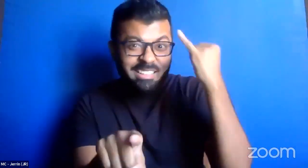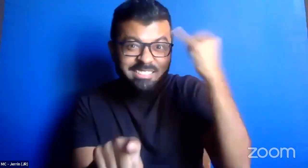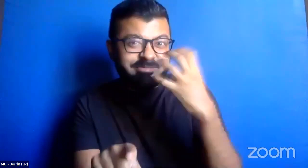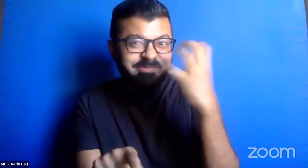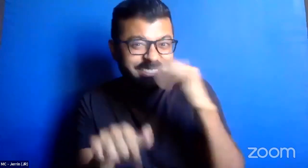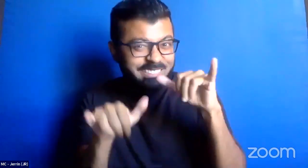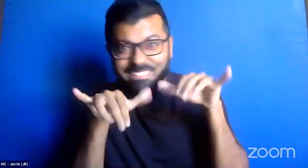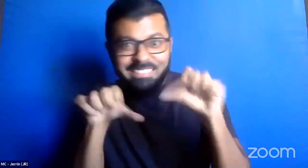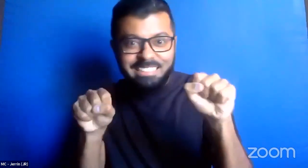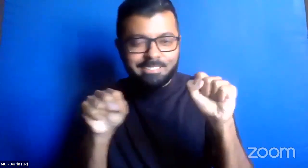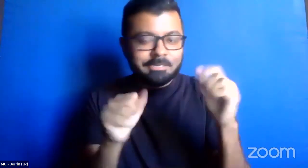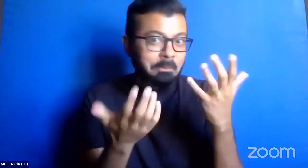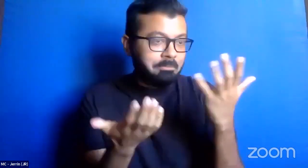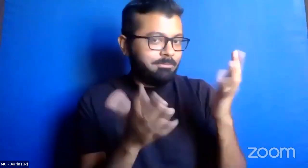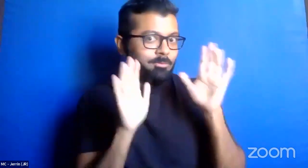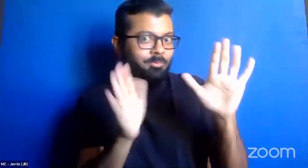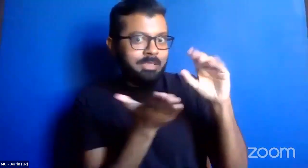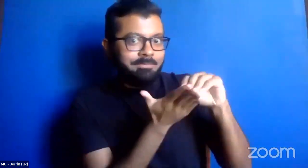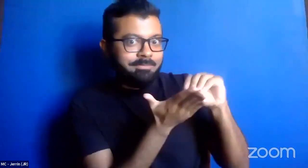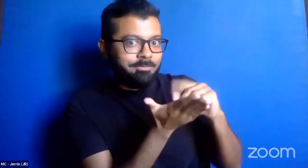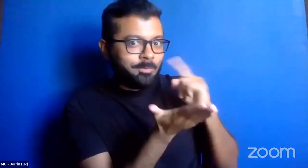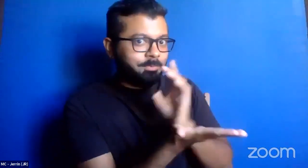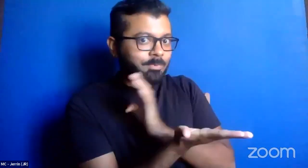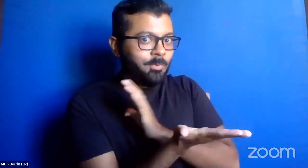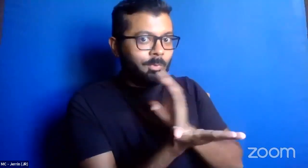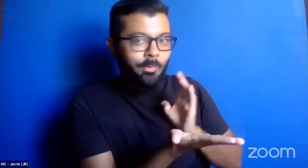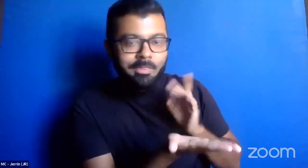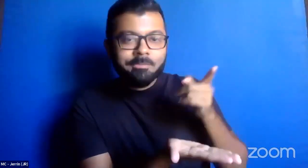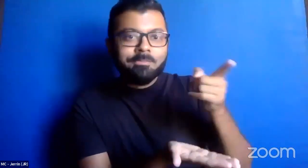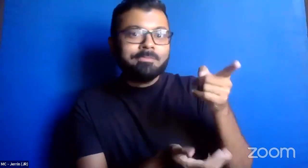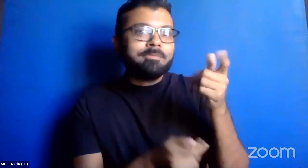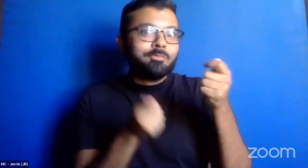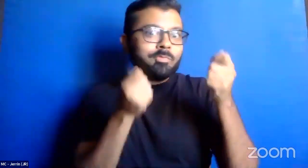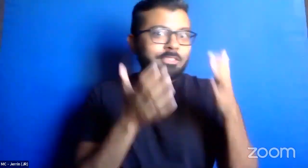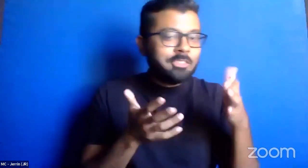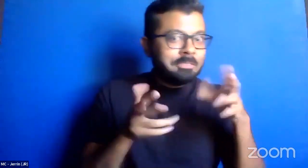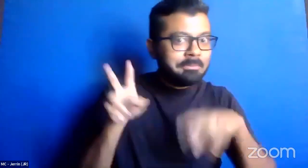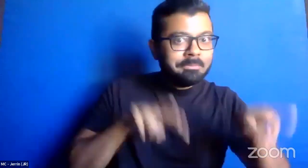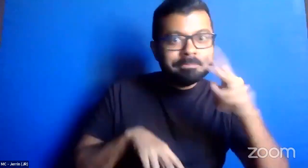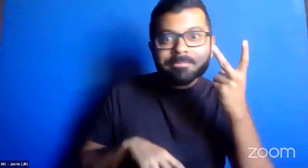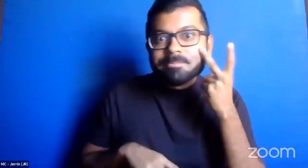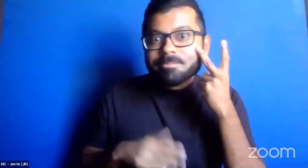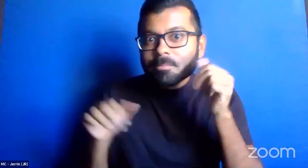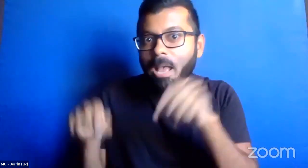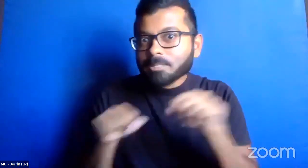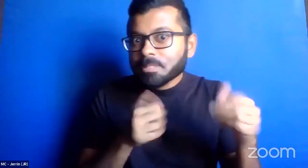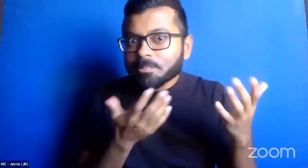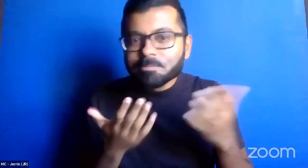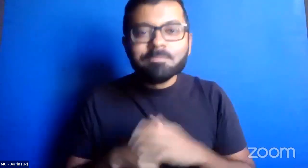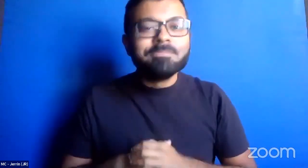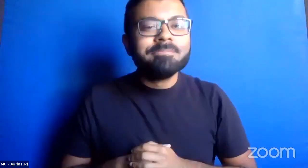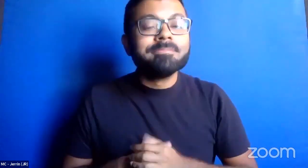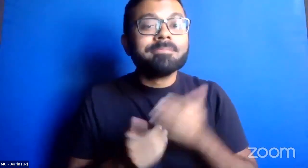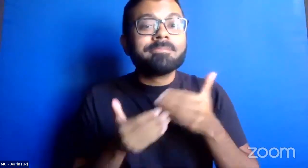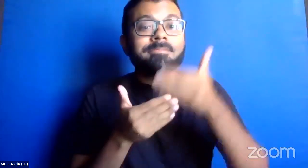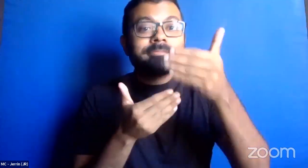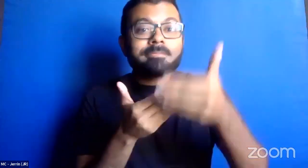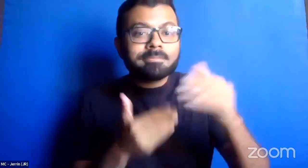and fun ways to keep the community connected. Absolutely. We will make sure to note your comments, and I'm sure the board